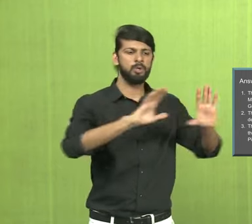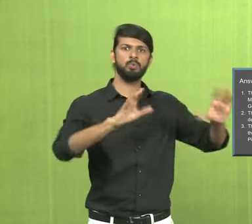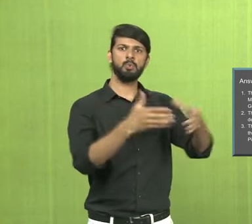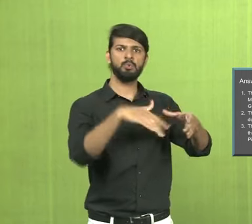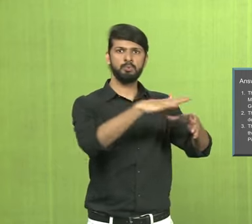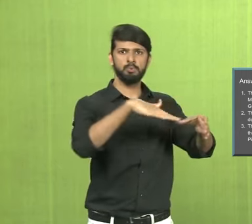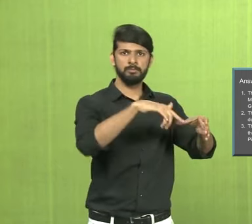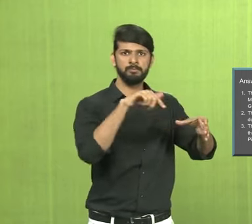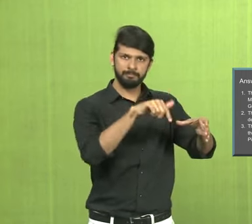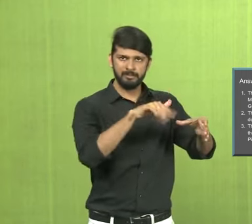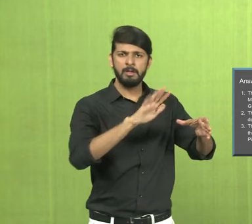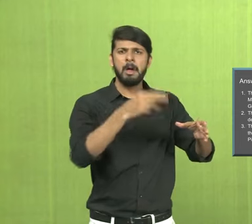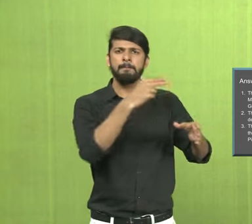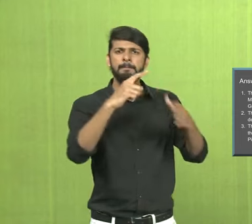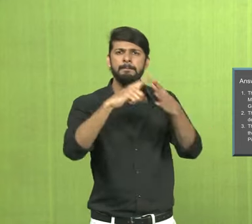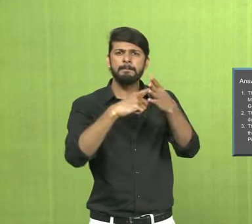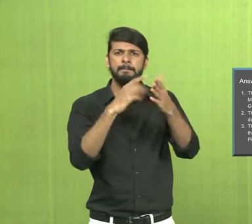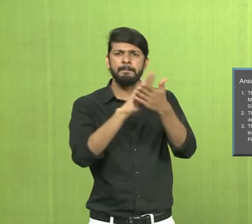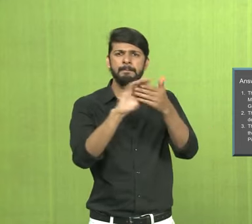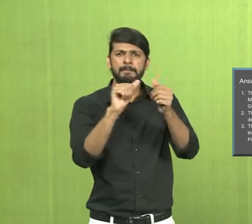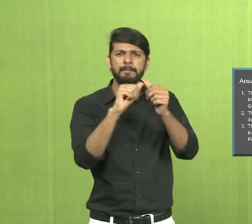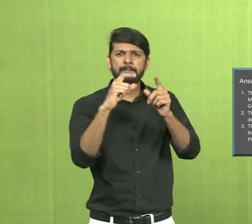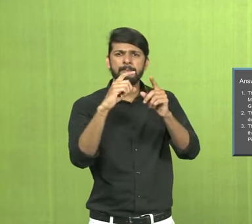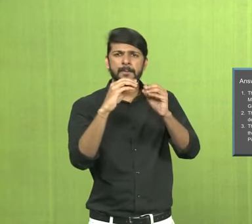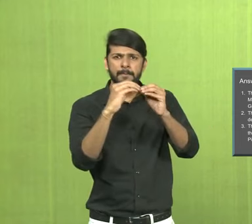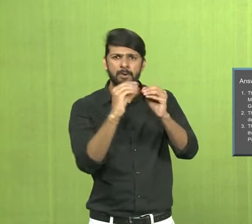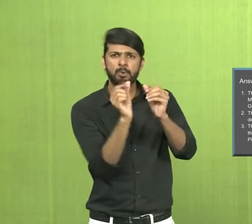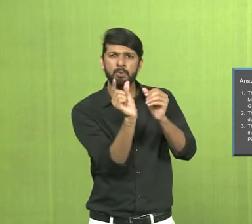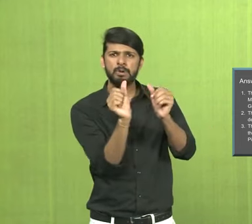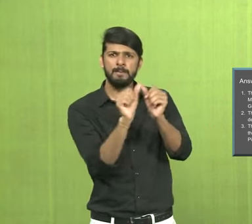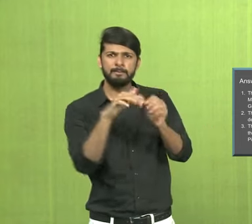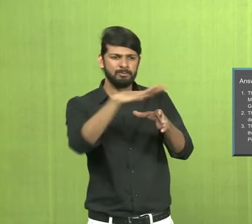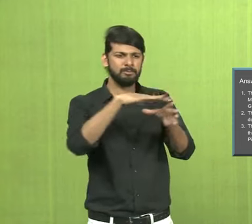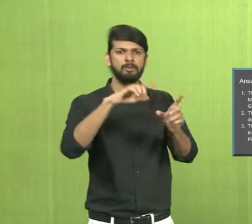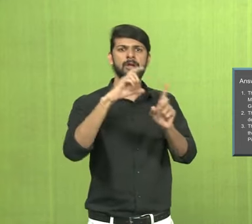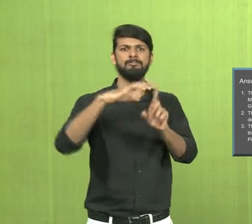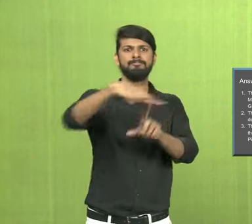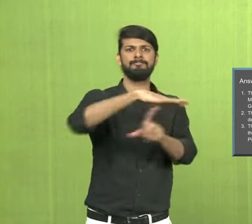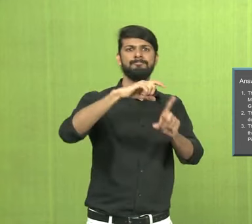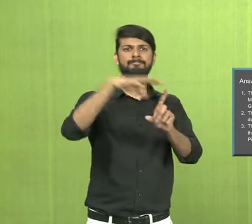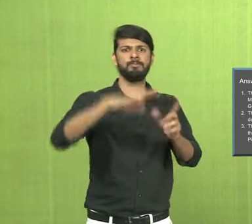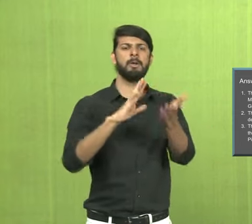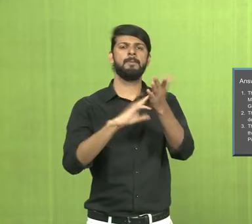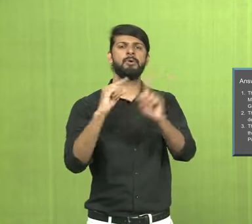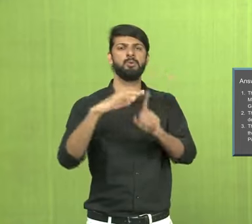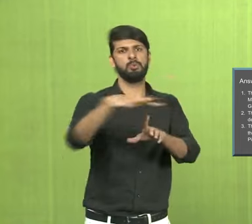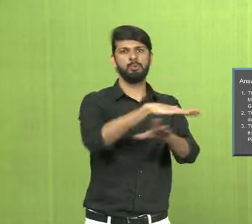of the Jhabua district in Madhya Pradesh